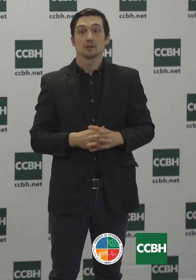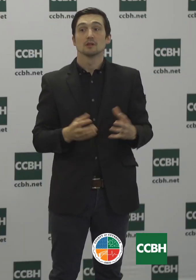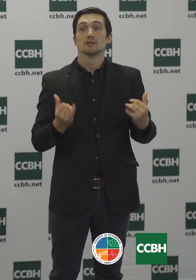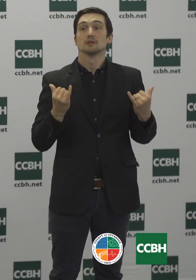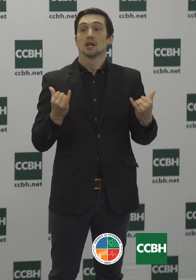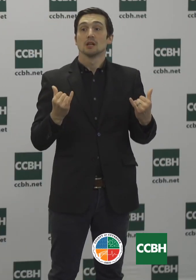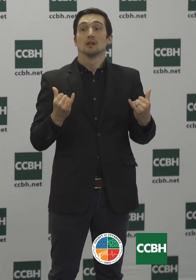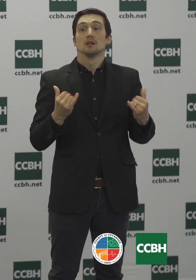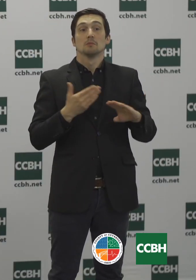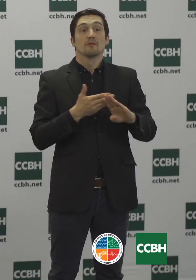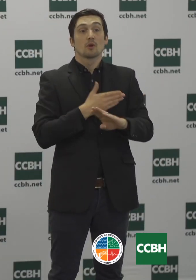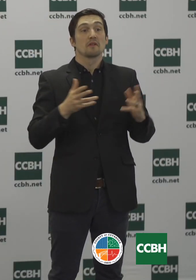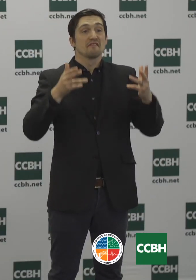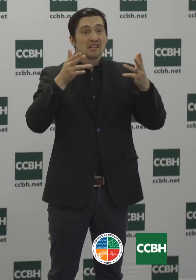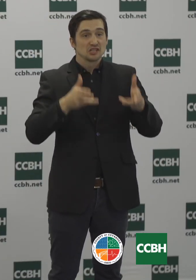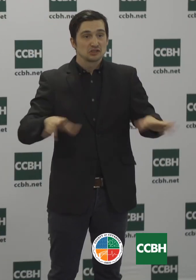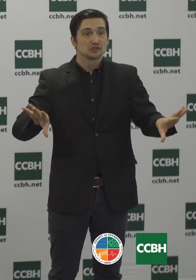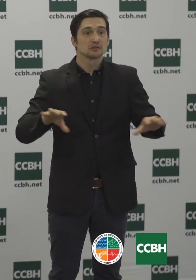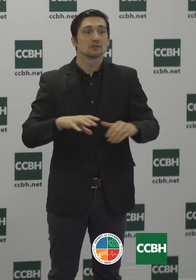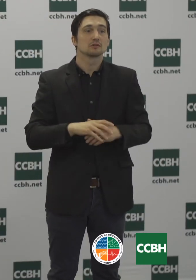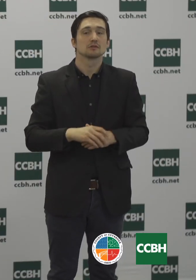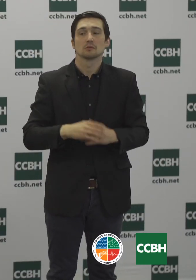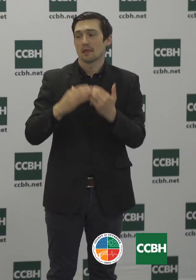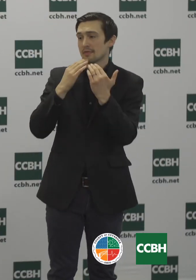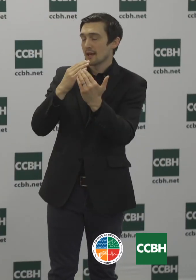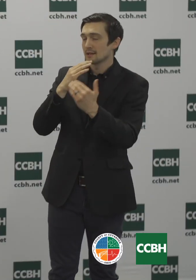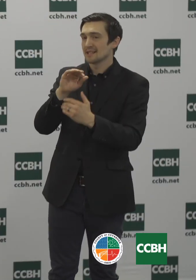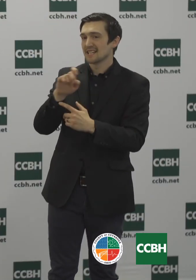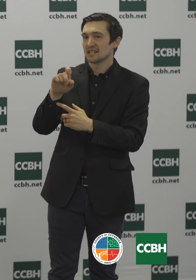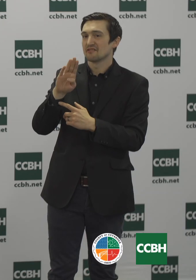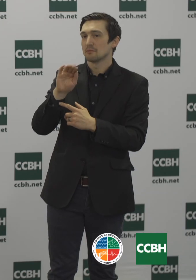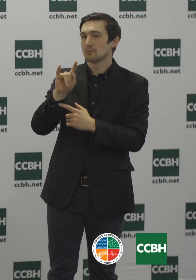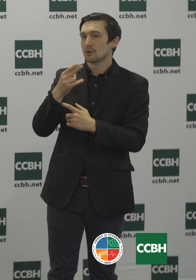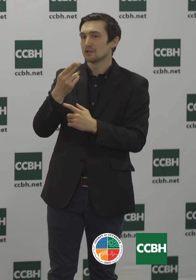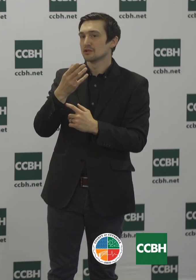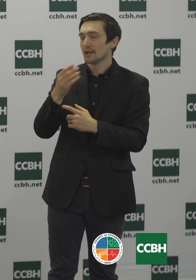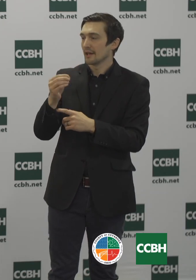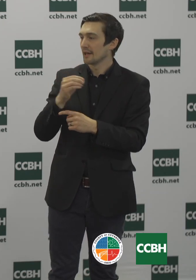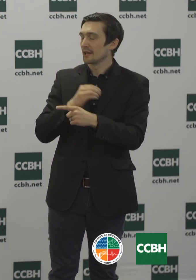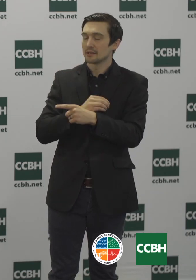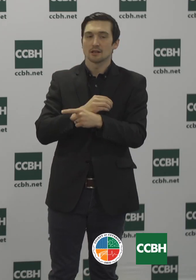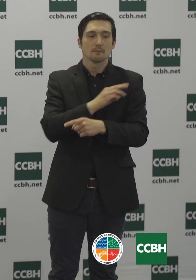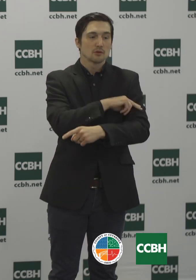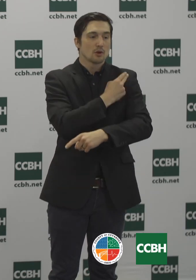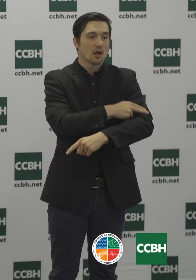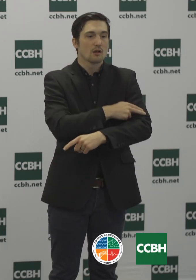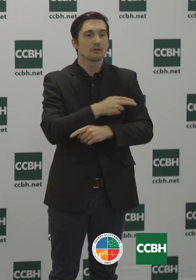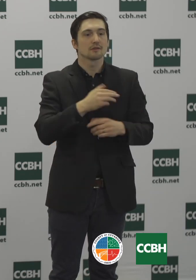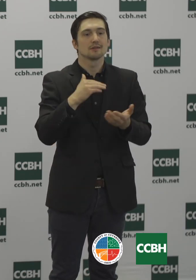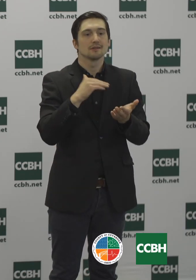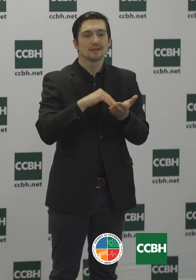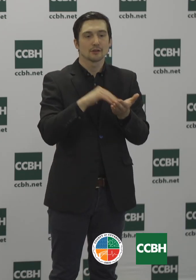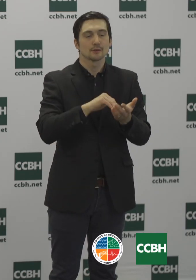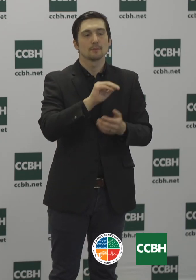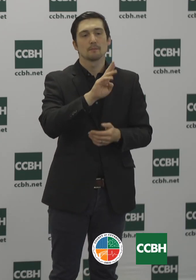want to thank again Executive Budish and Metro Health, Dr. Boutros, for